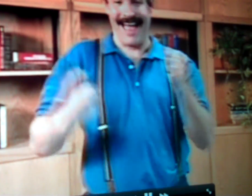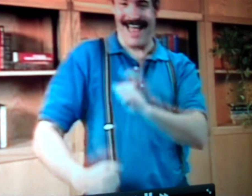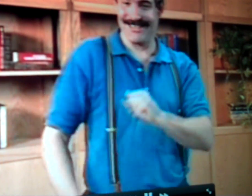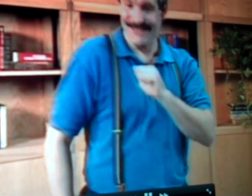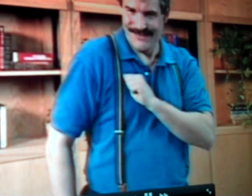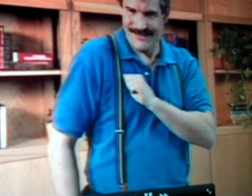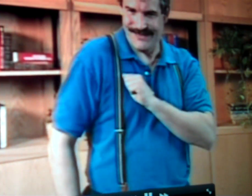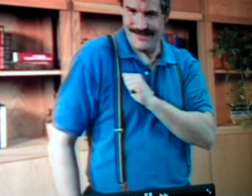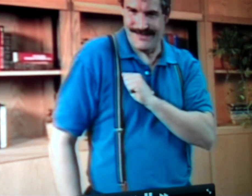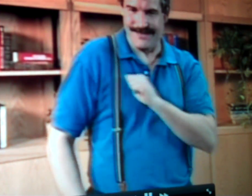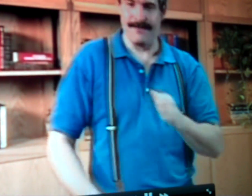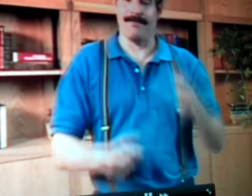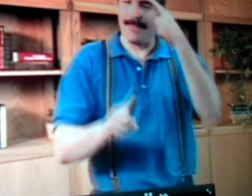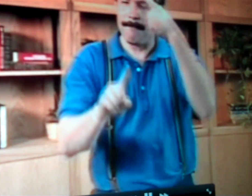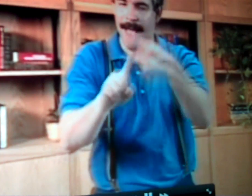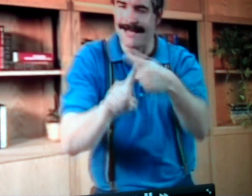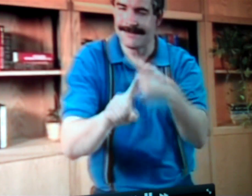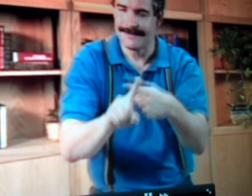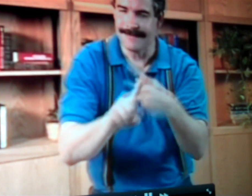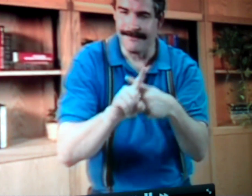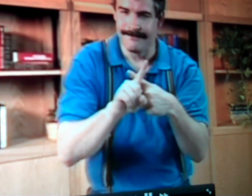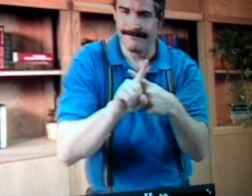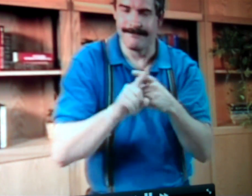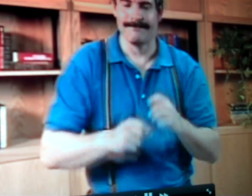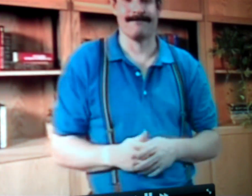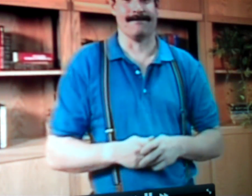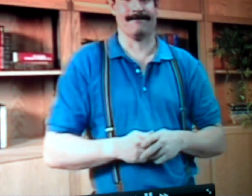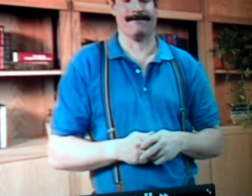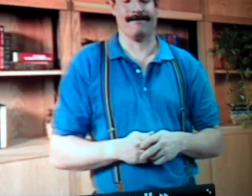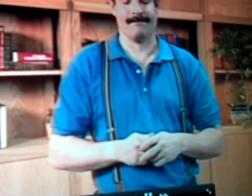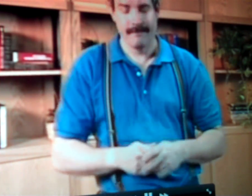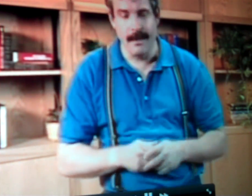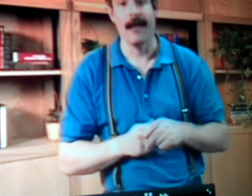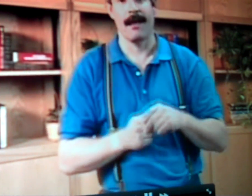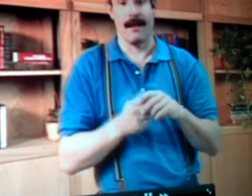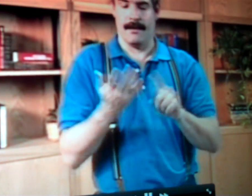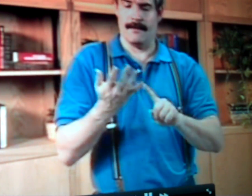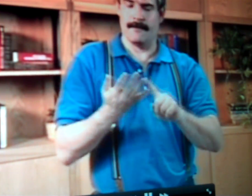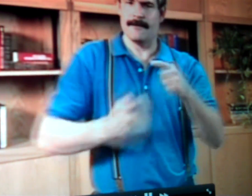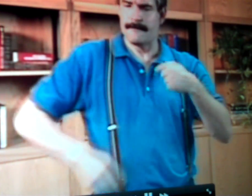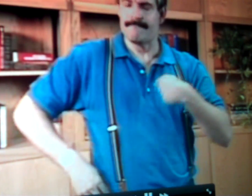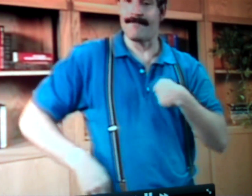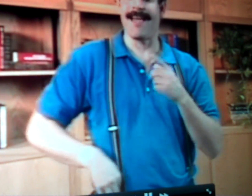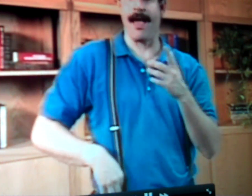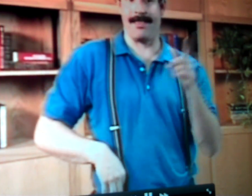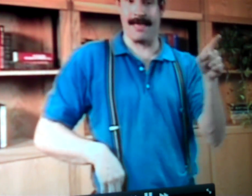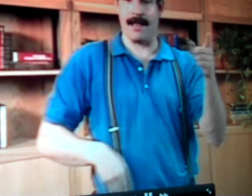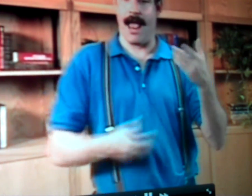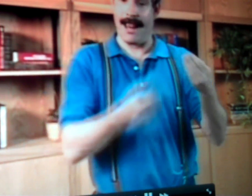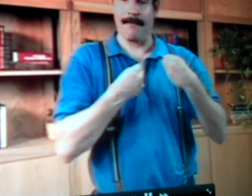I worked my way through classes, put a smile on my face, and tried to have a positive attitude.